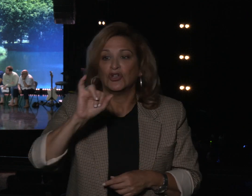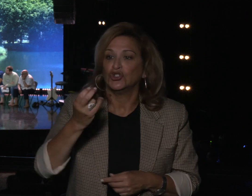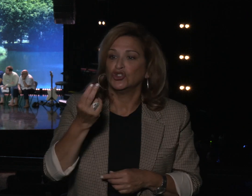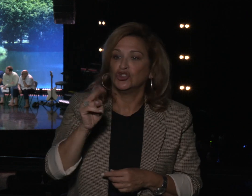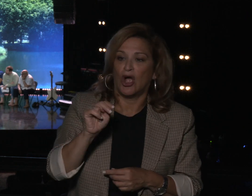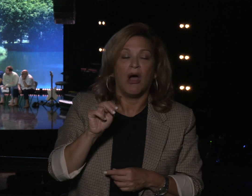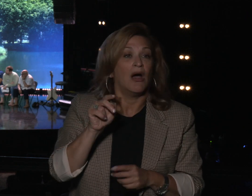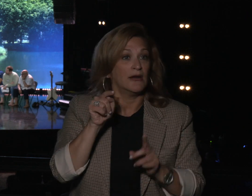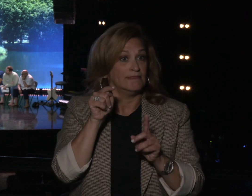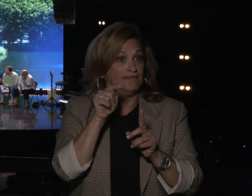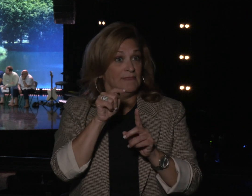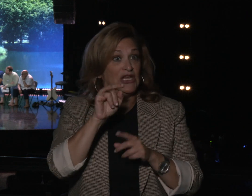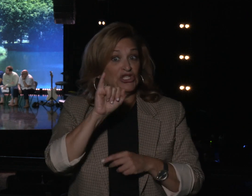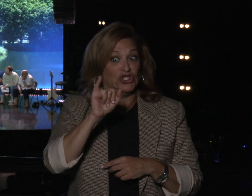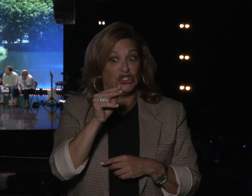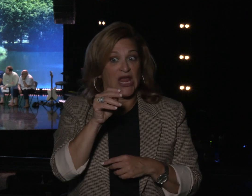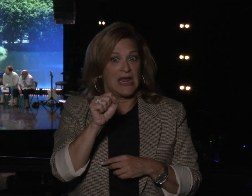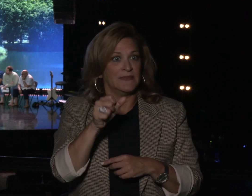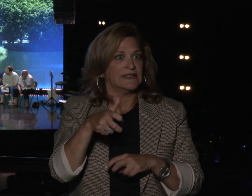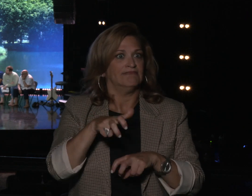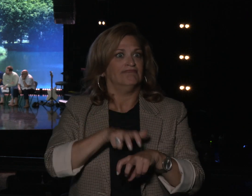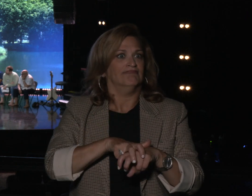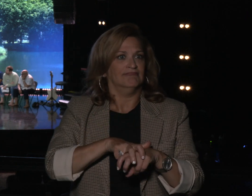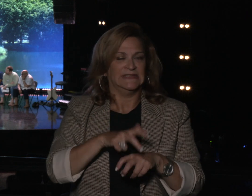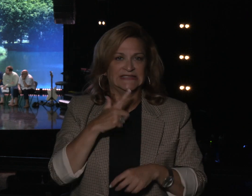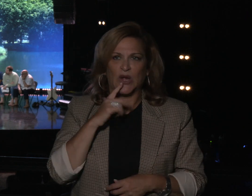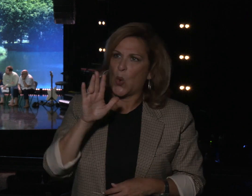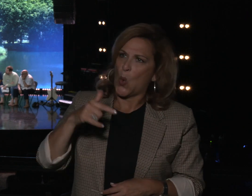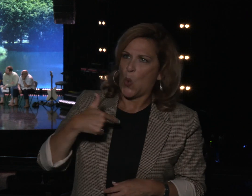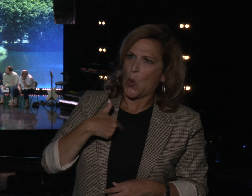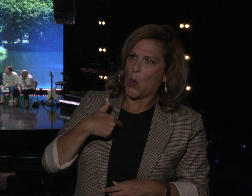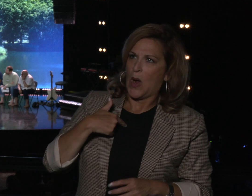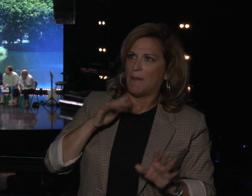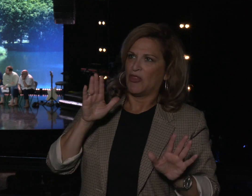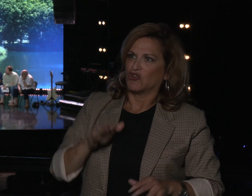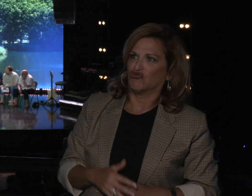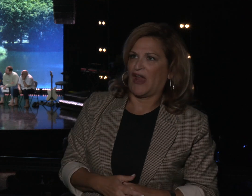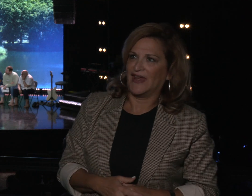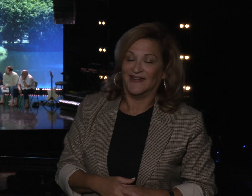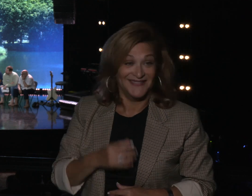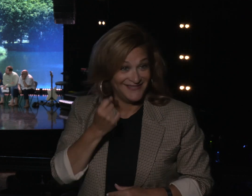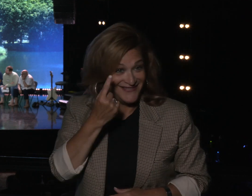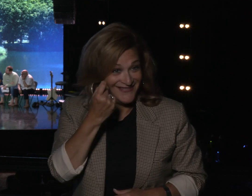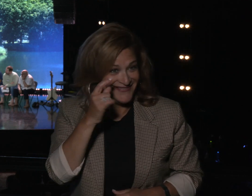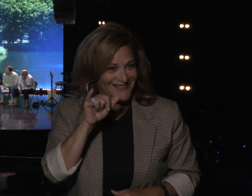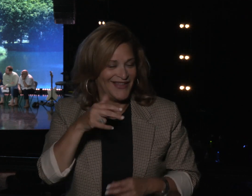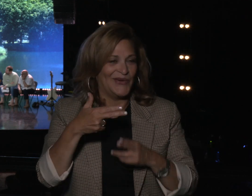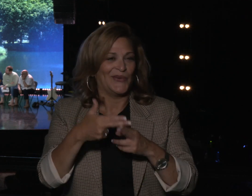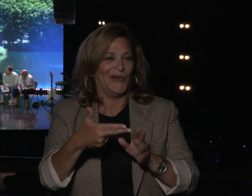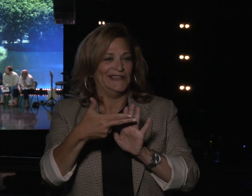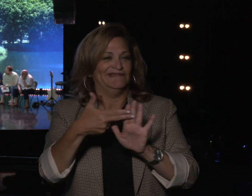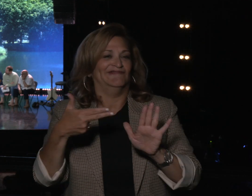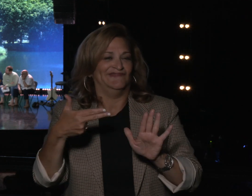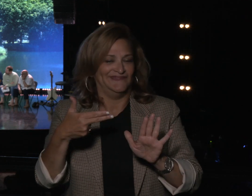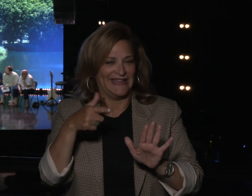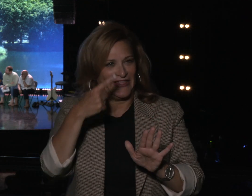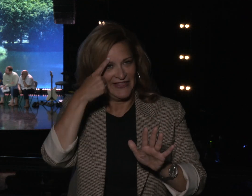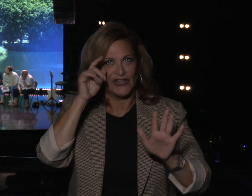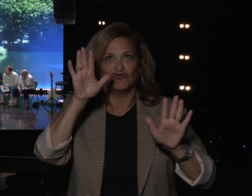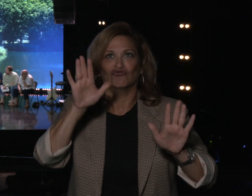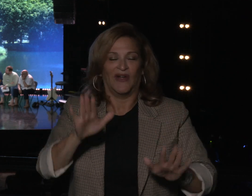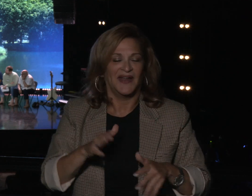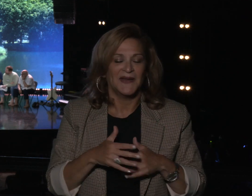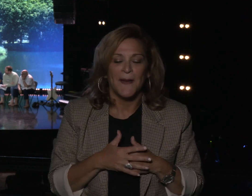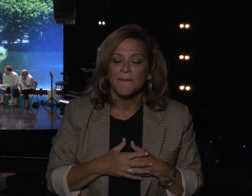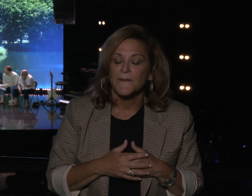And he's sitting at the table like, who's the greatest? Duh, I got the name. Like, he thinks he's got the great card. And